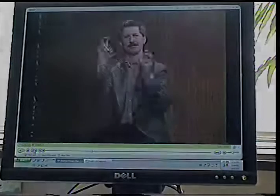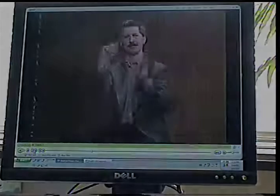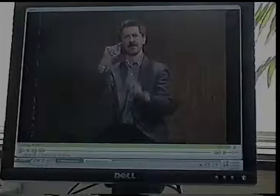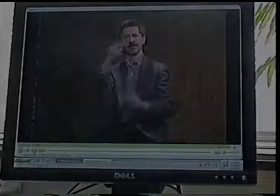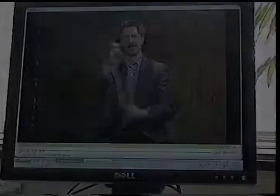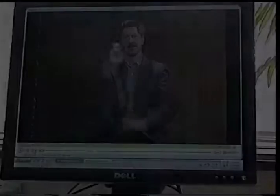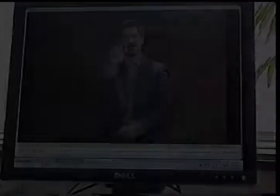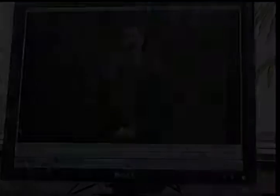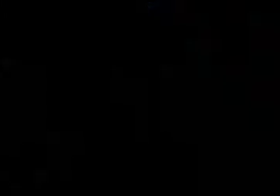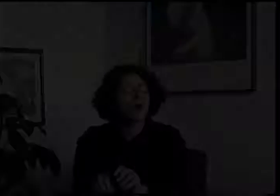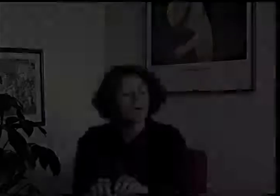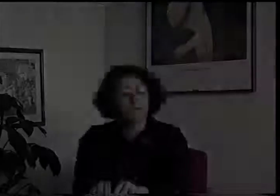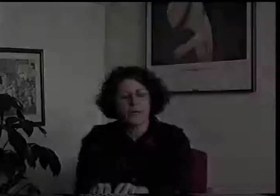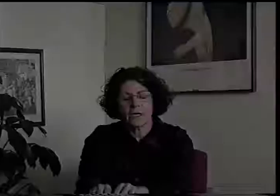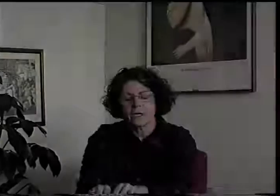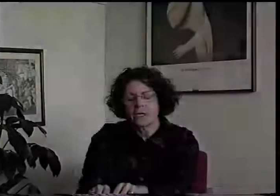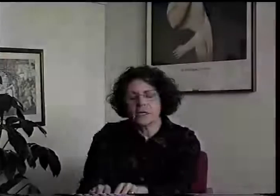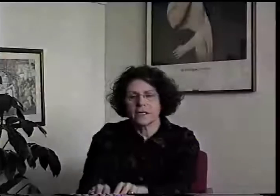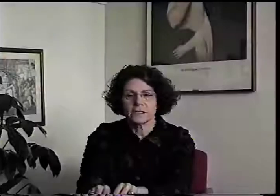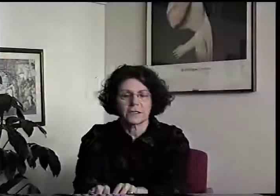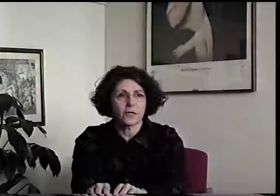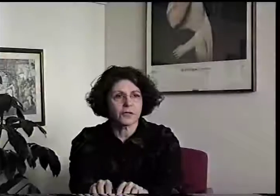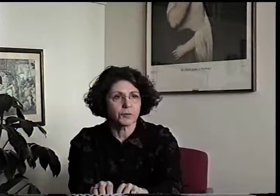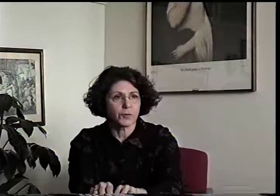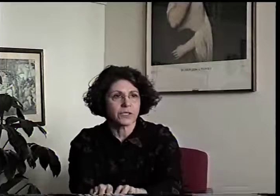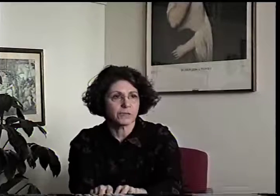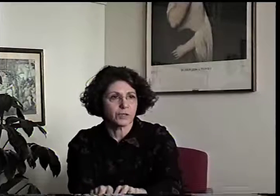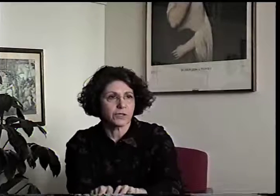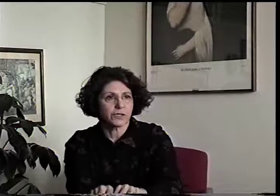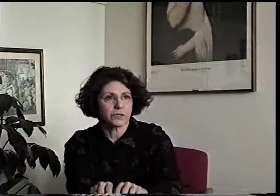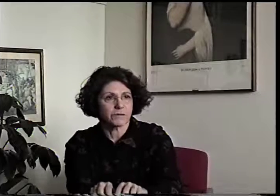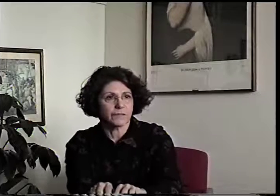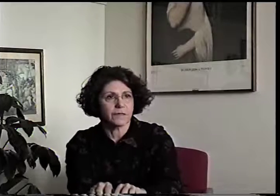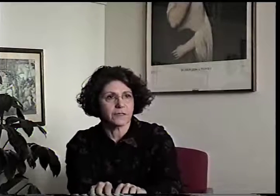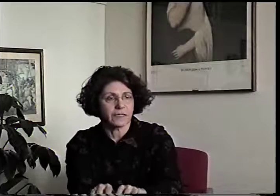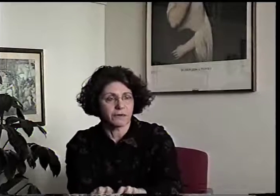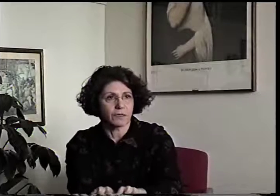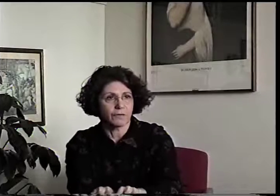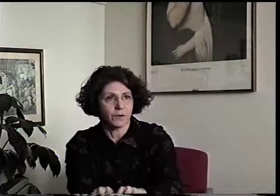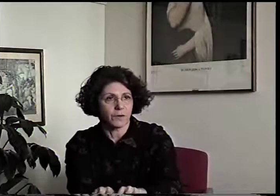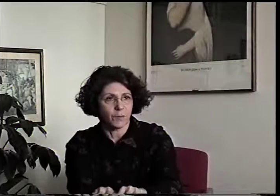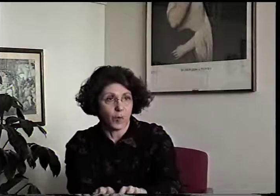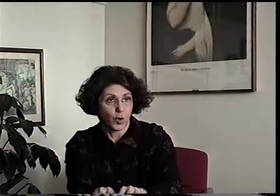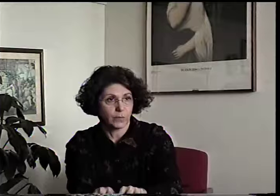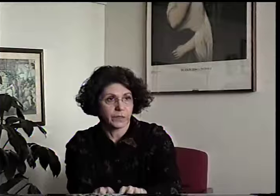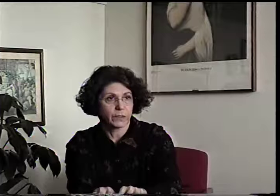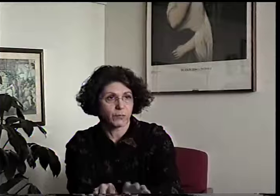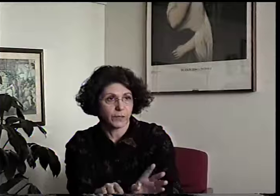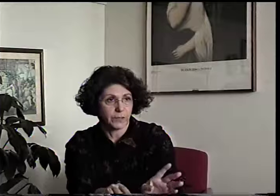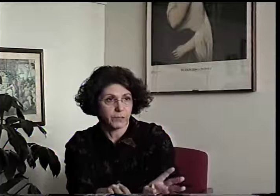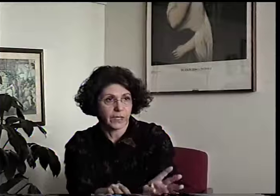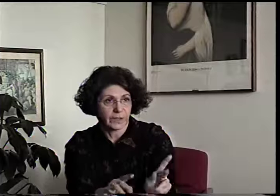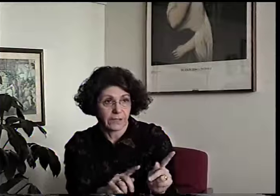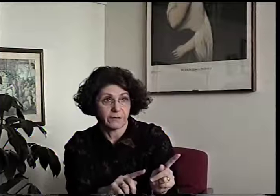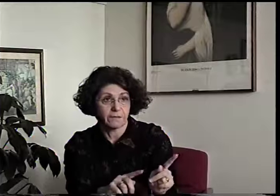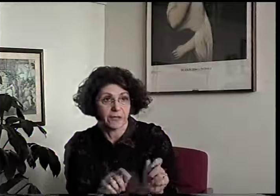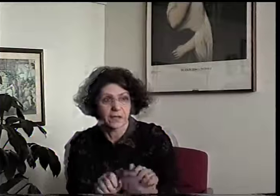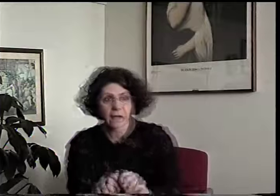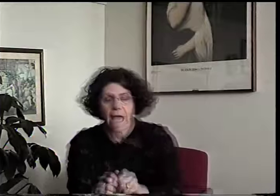hear. What I brought is the uncompressed versions of several of the poems that were written by Clayton Valley.